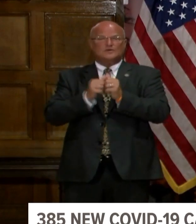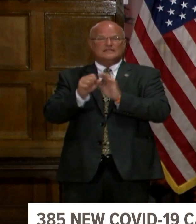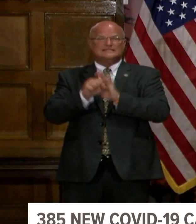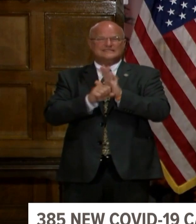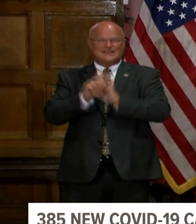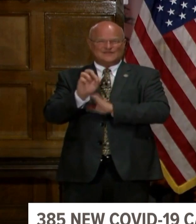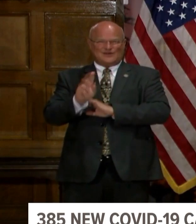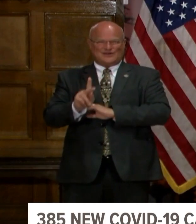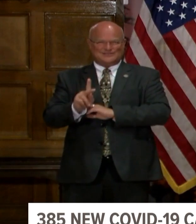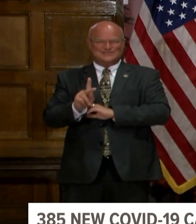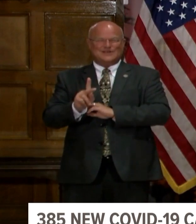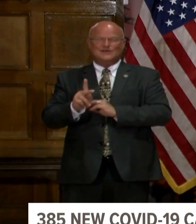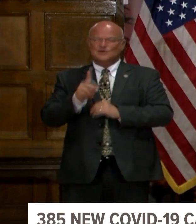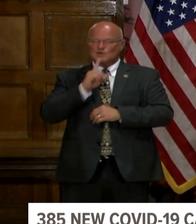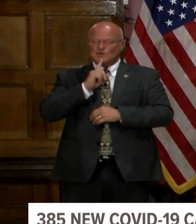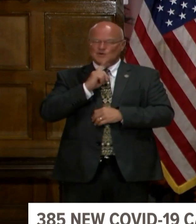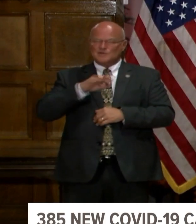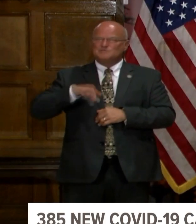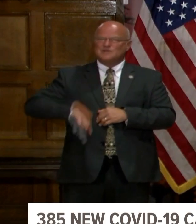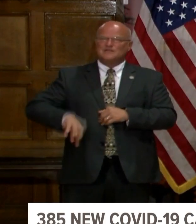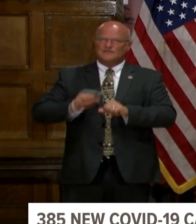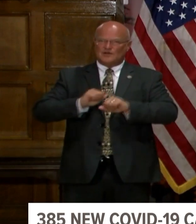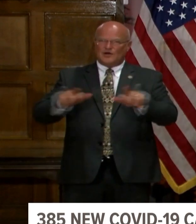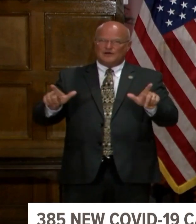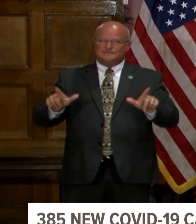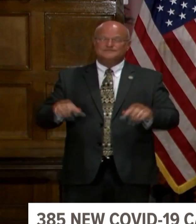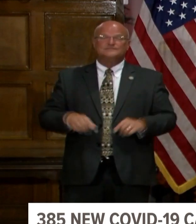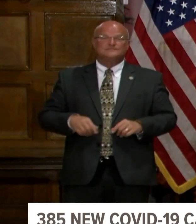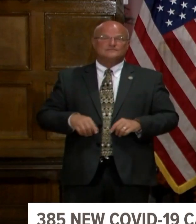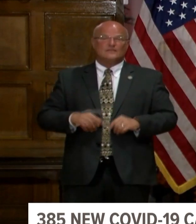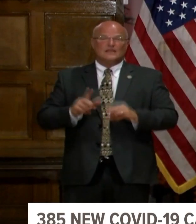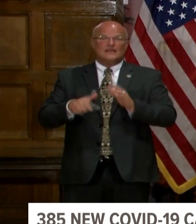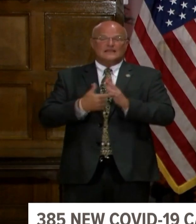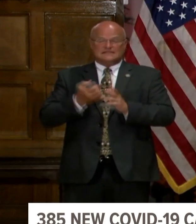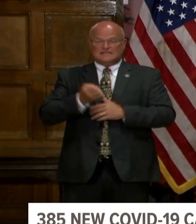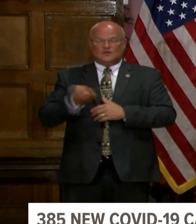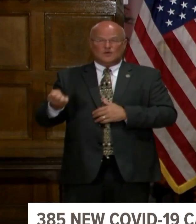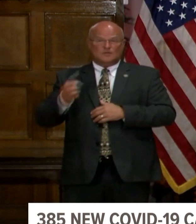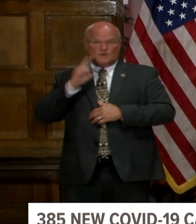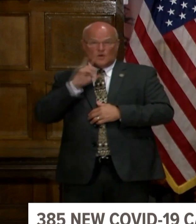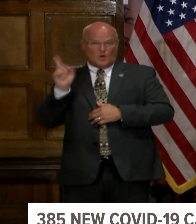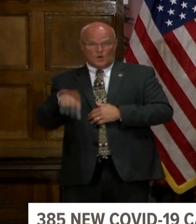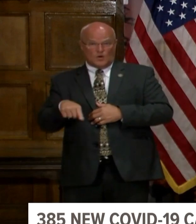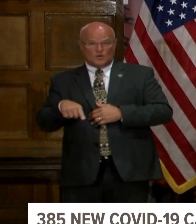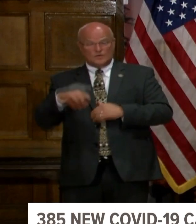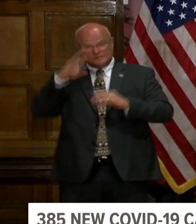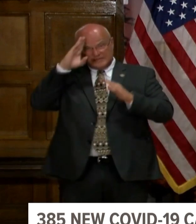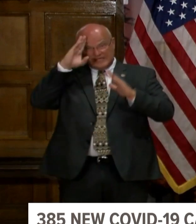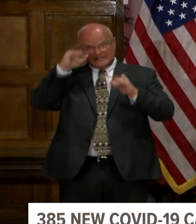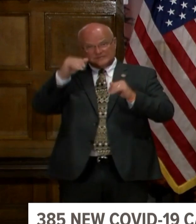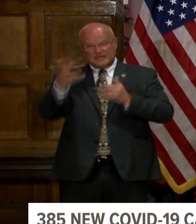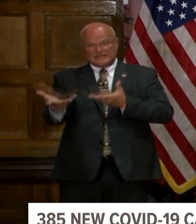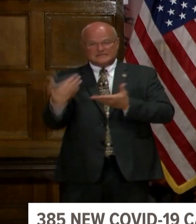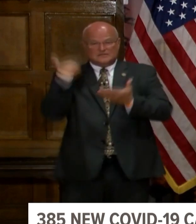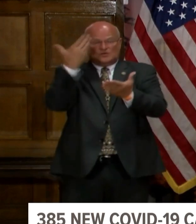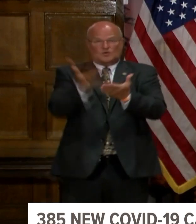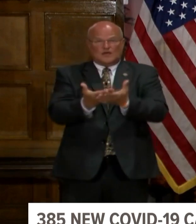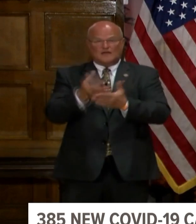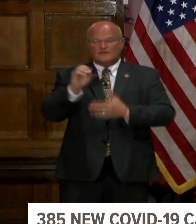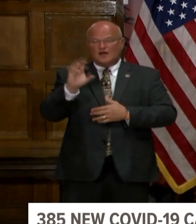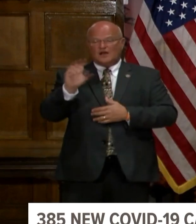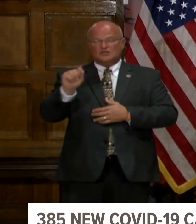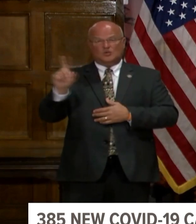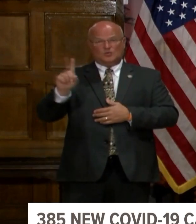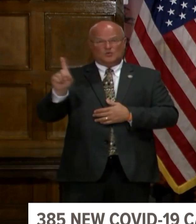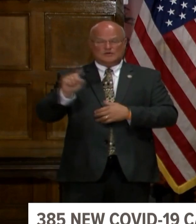Arkansas, so it really has been beneficial for everyone. This equipment is on order, and we expect it to be here by October